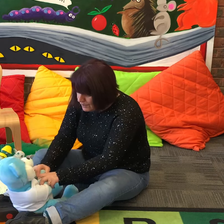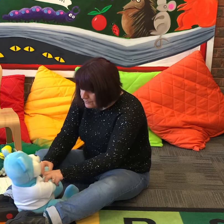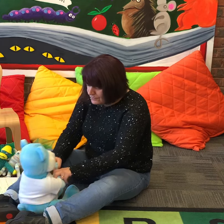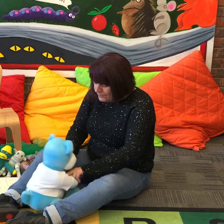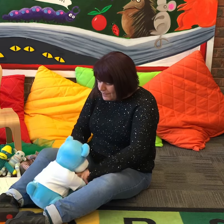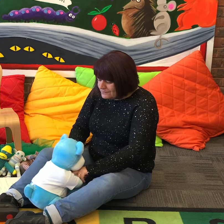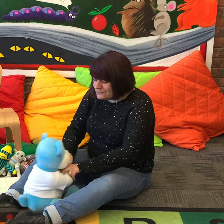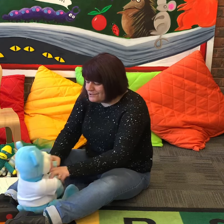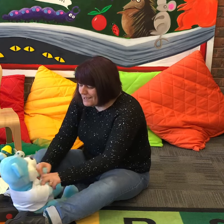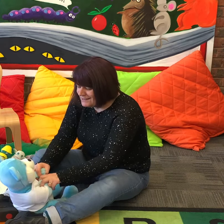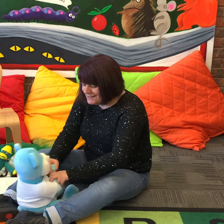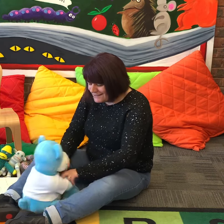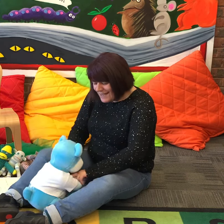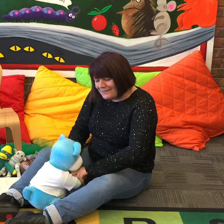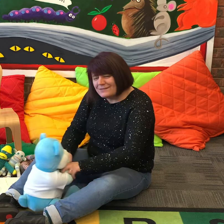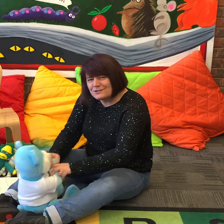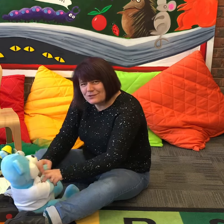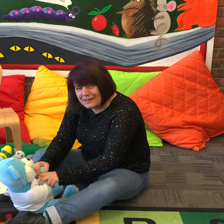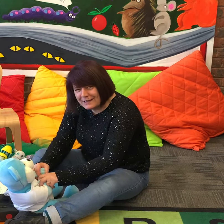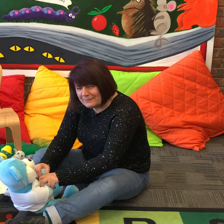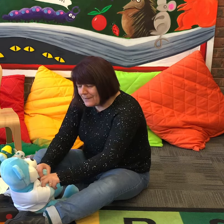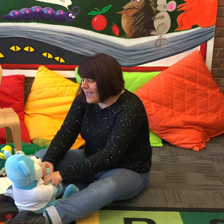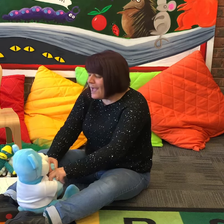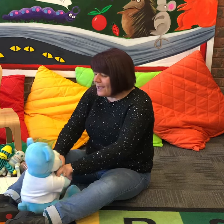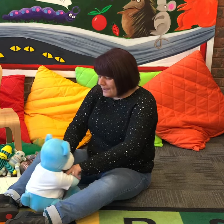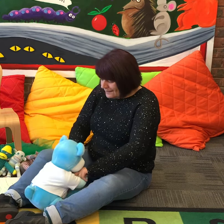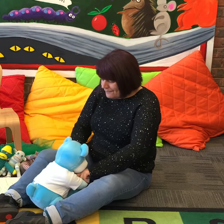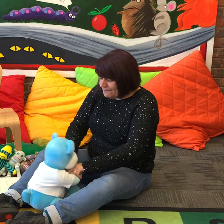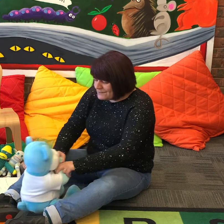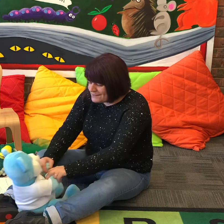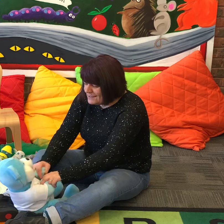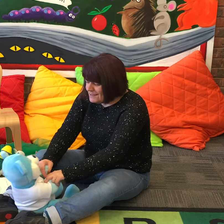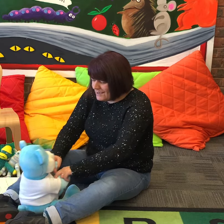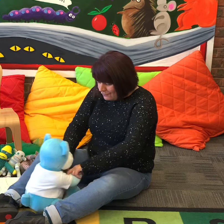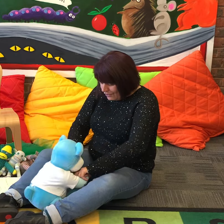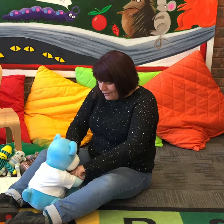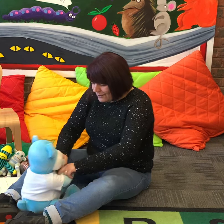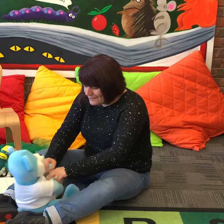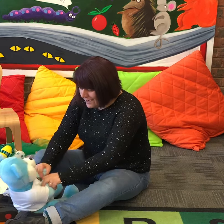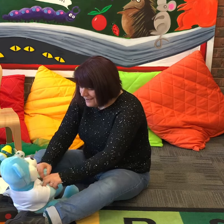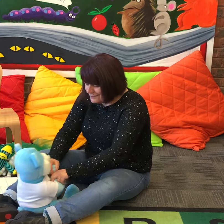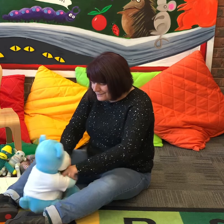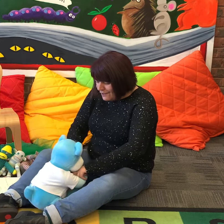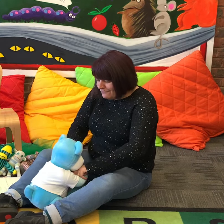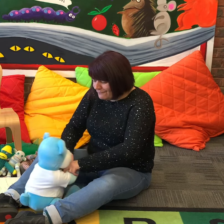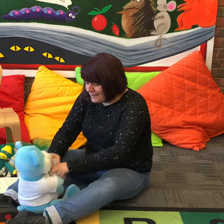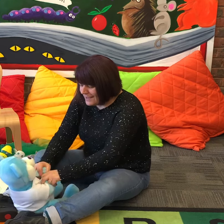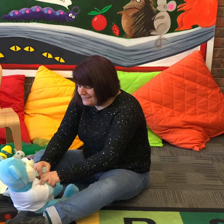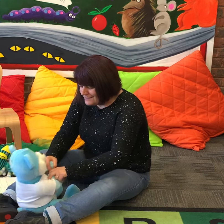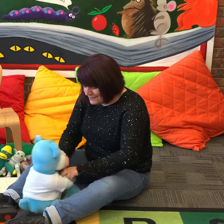your boat gently down the stream. And if you see a crocodile, don't forget to scream.